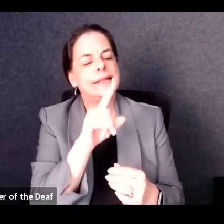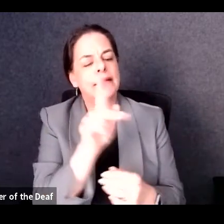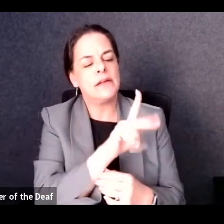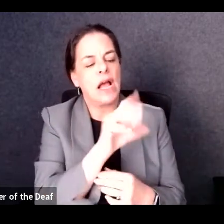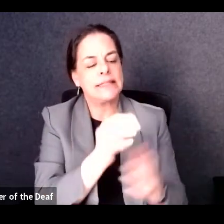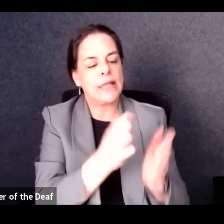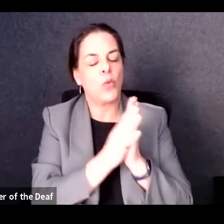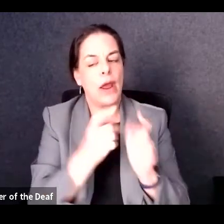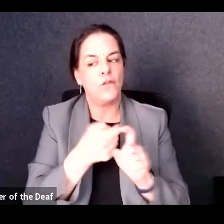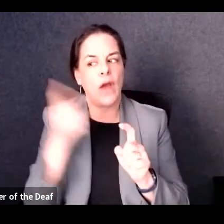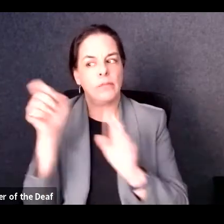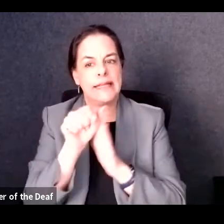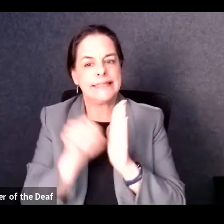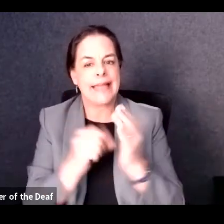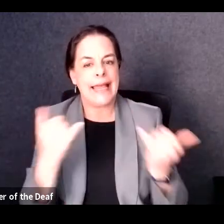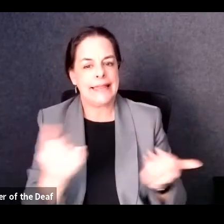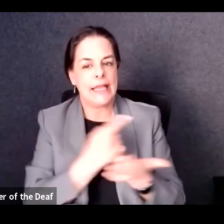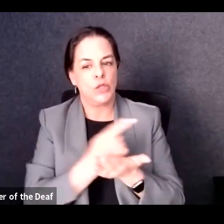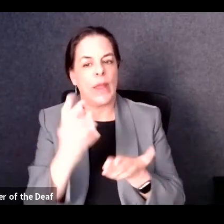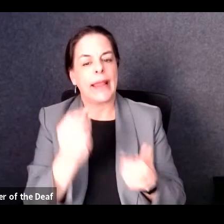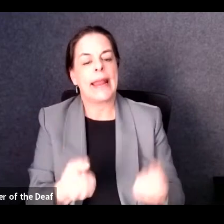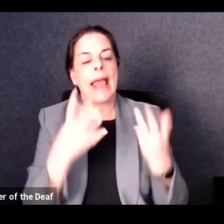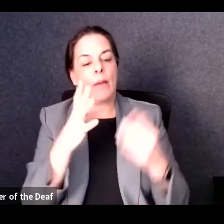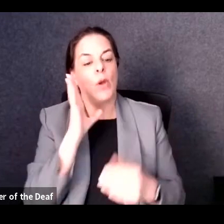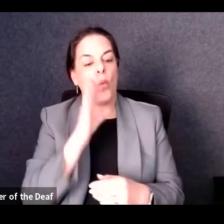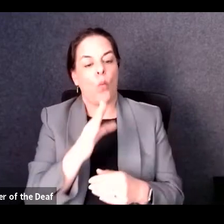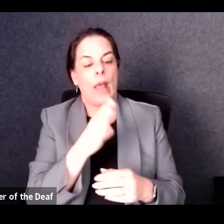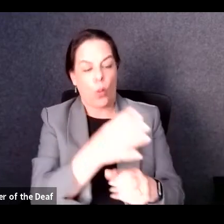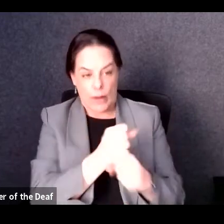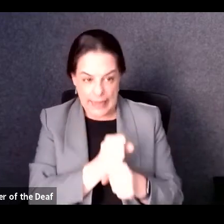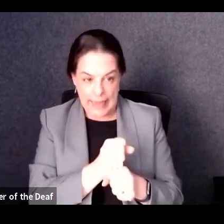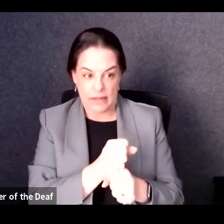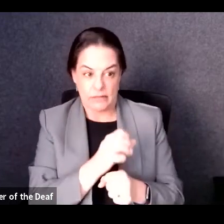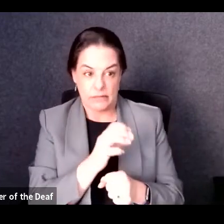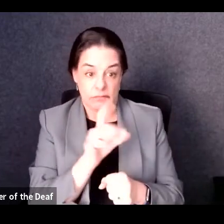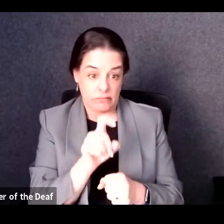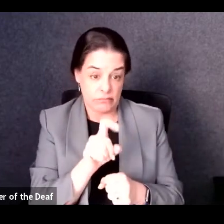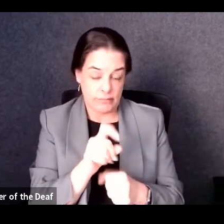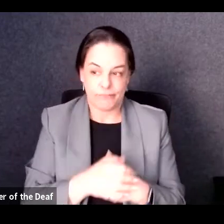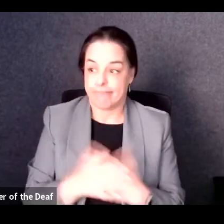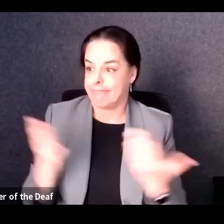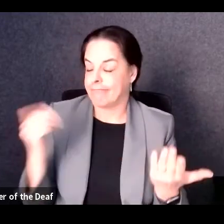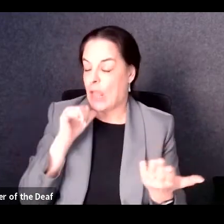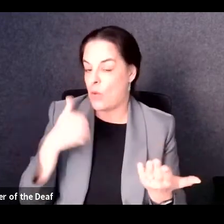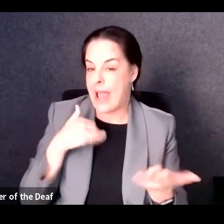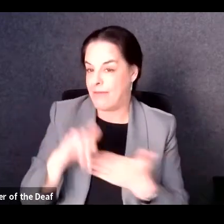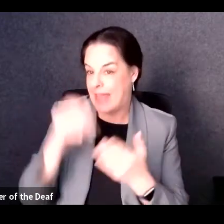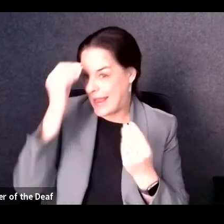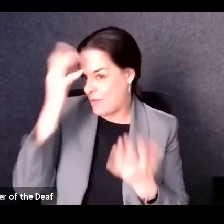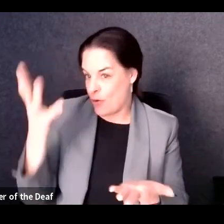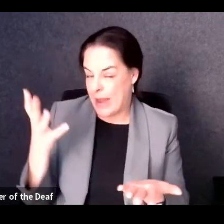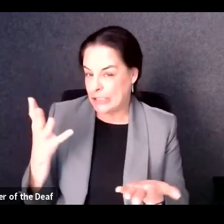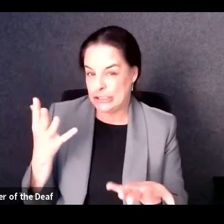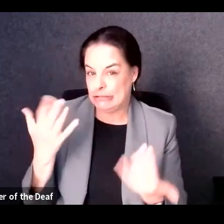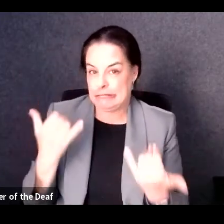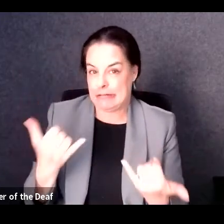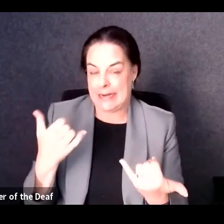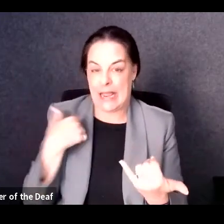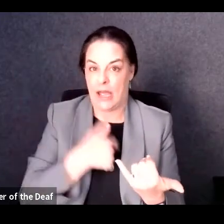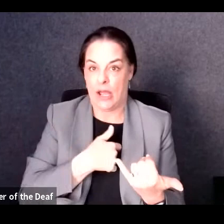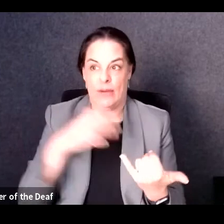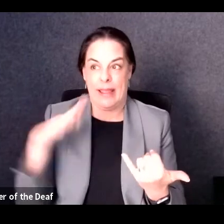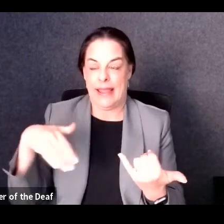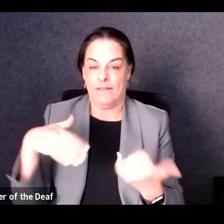this week, and how many doses is the county receiving? I don't have that information off the top of my head, and we haven't